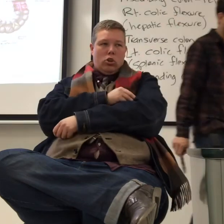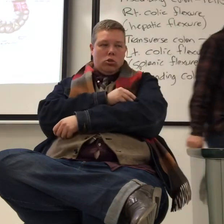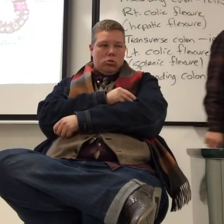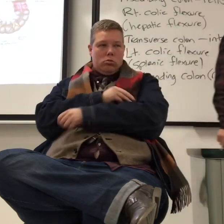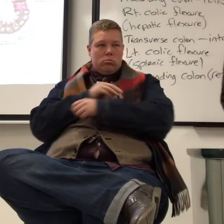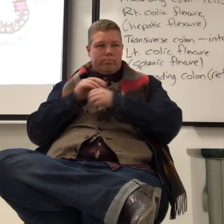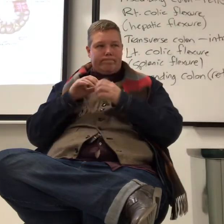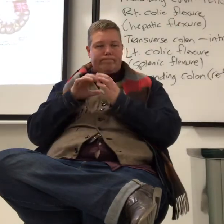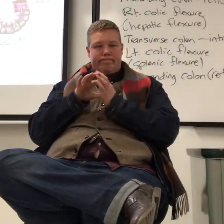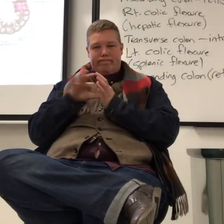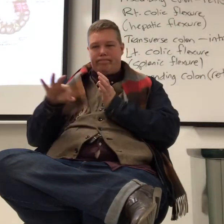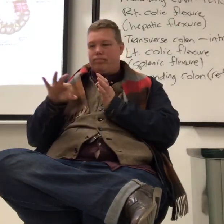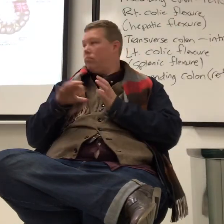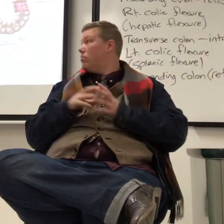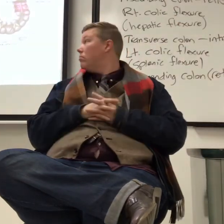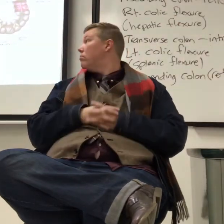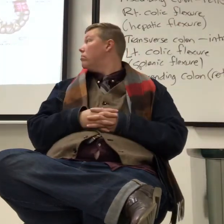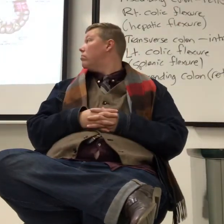on the board.